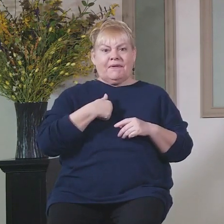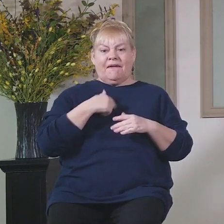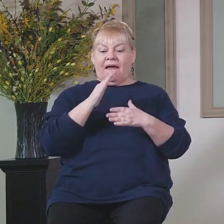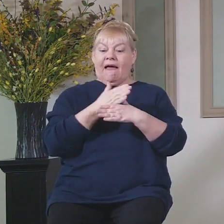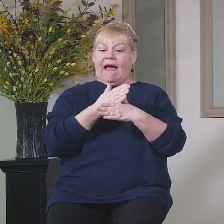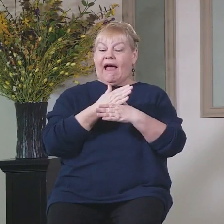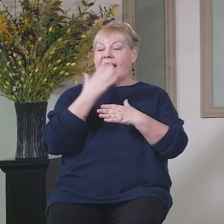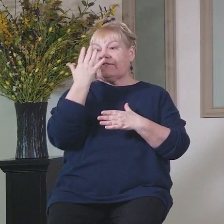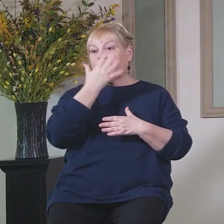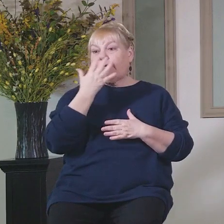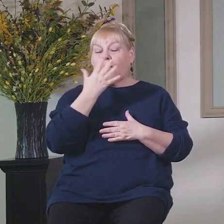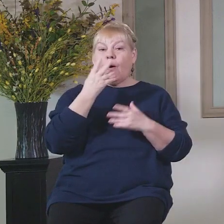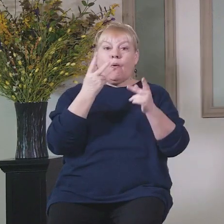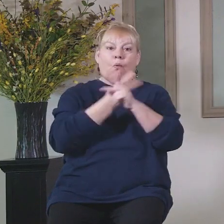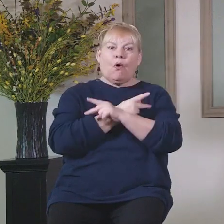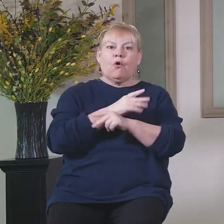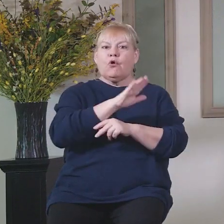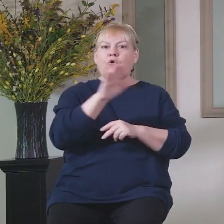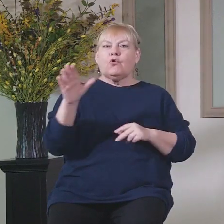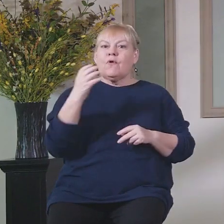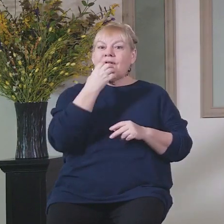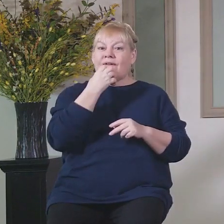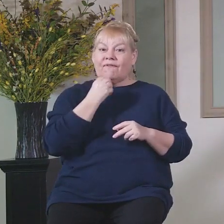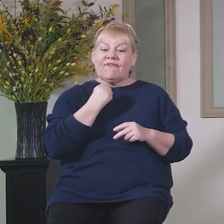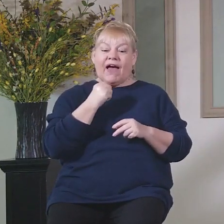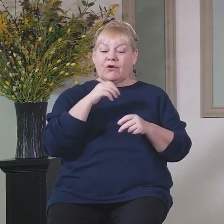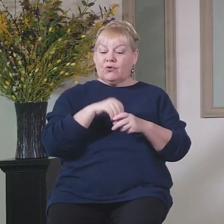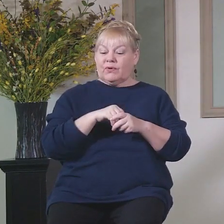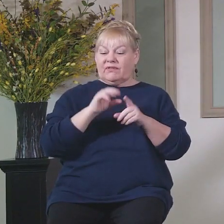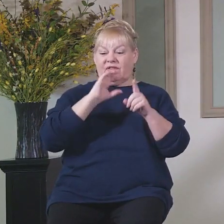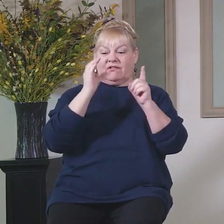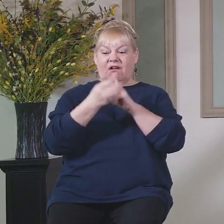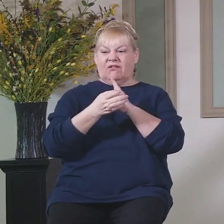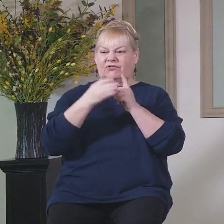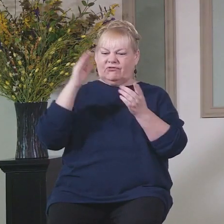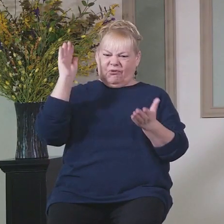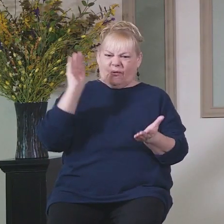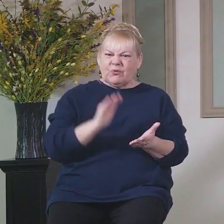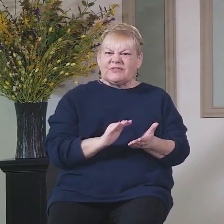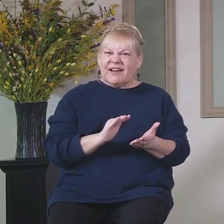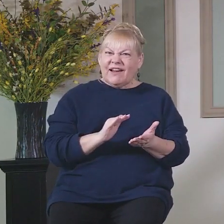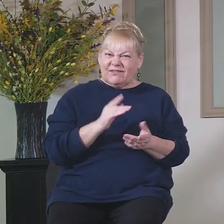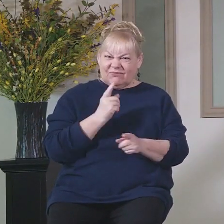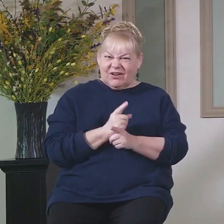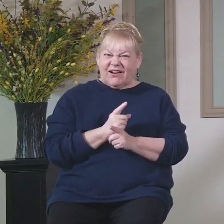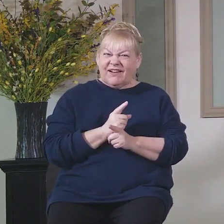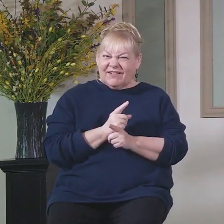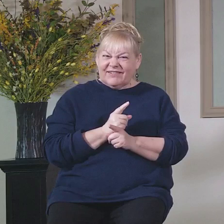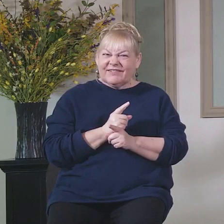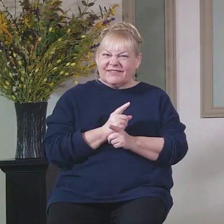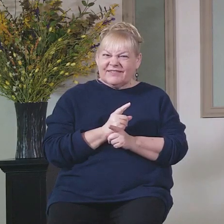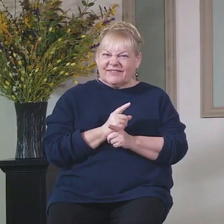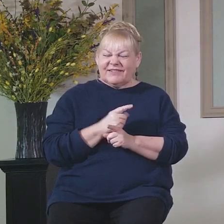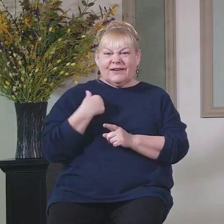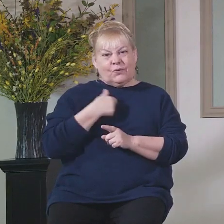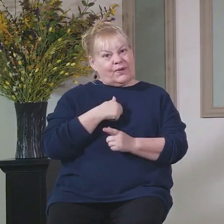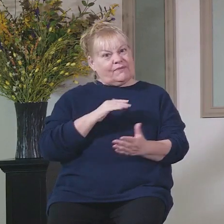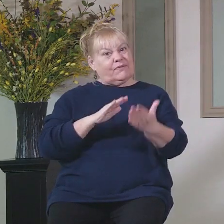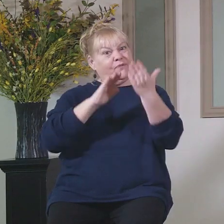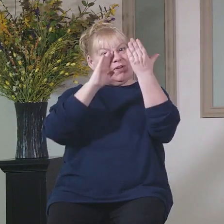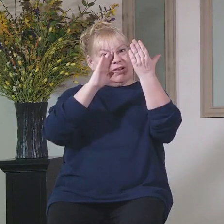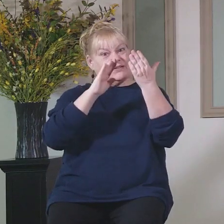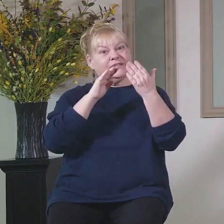average looking, or perhaps worse, your value in the culture drops a little bit, doesn't it? And we might as well face it, there is